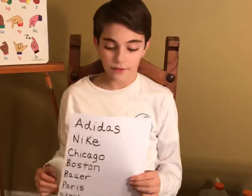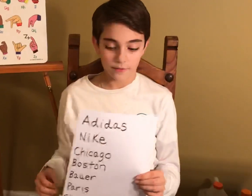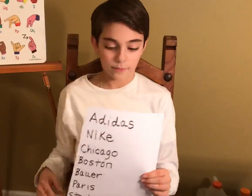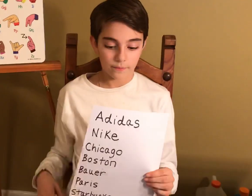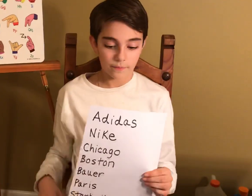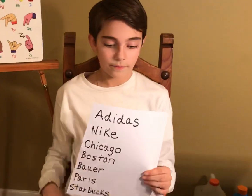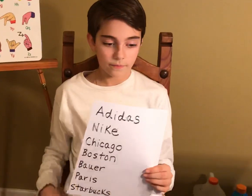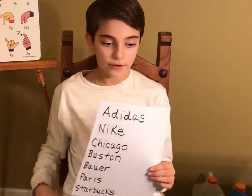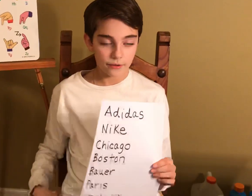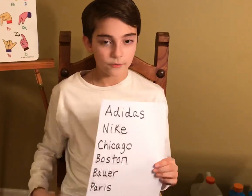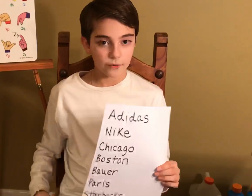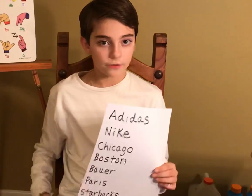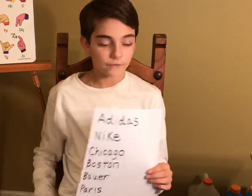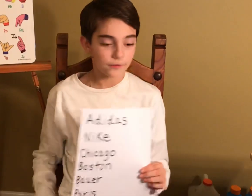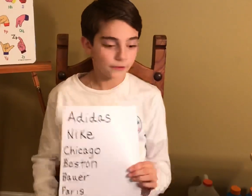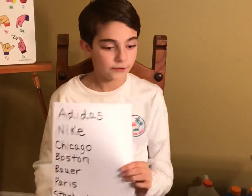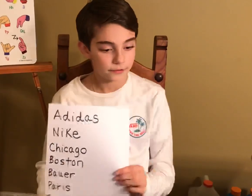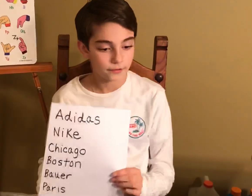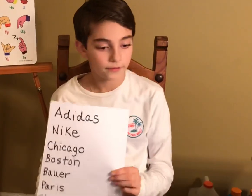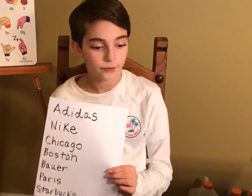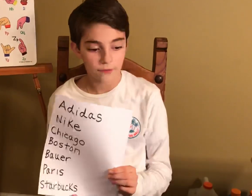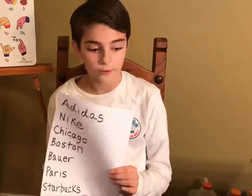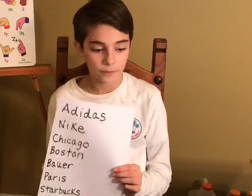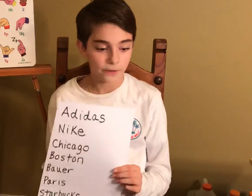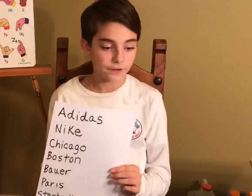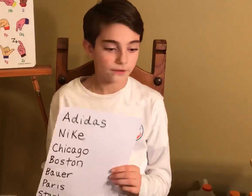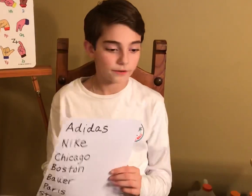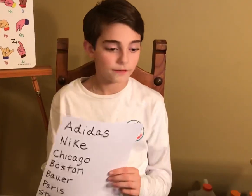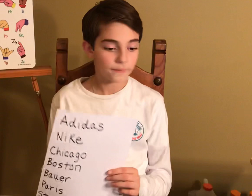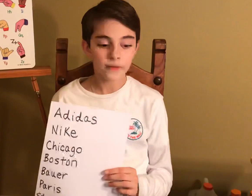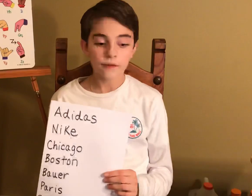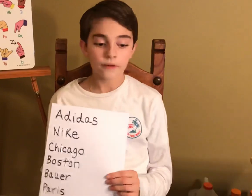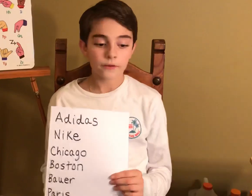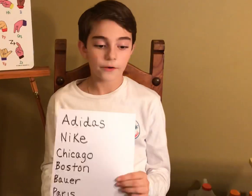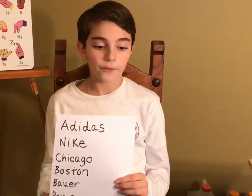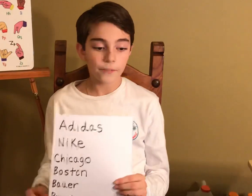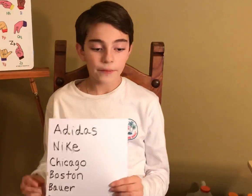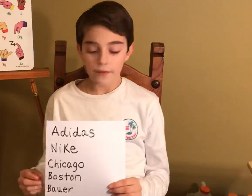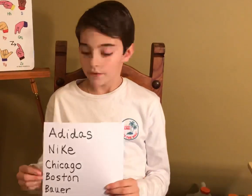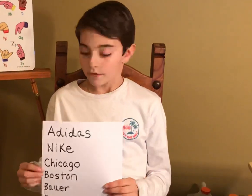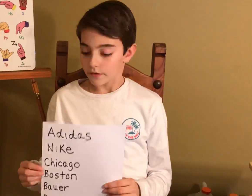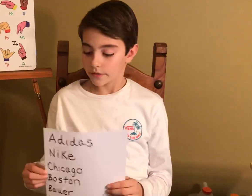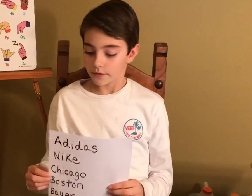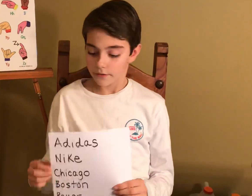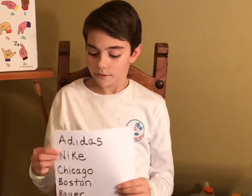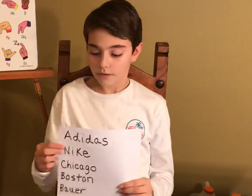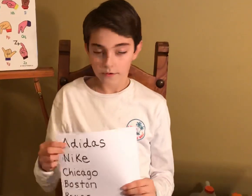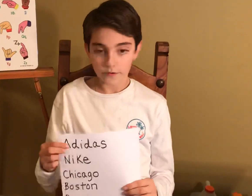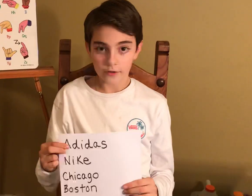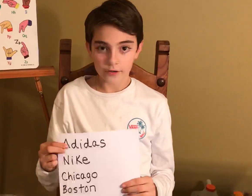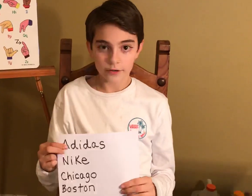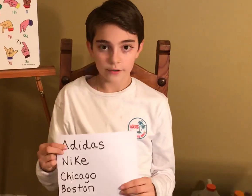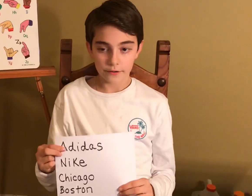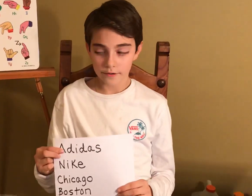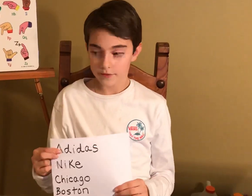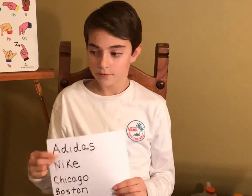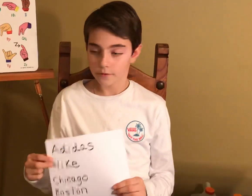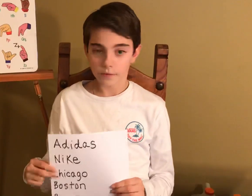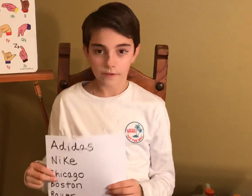that's my inspiration for starting this whole project. So let's try doing Adidas. Do it with